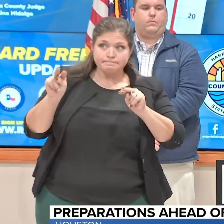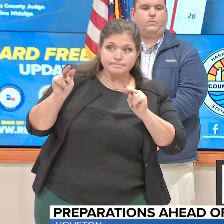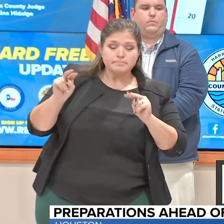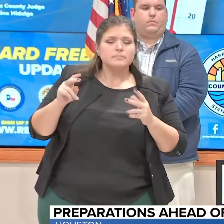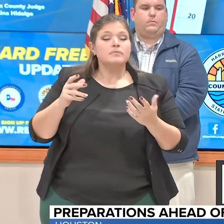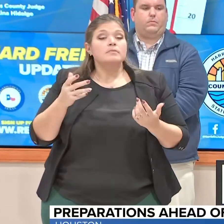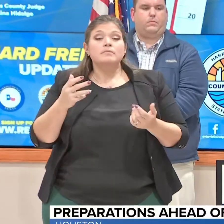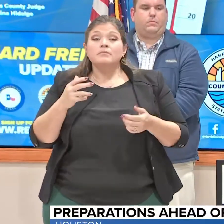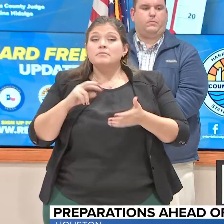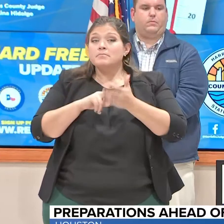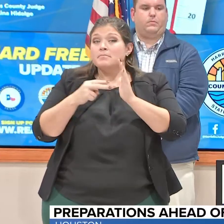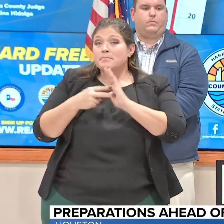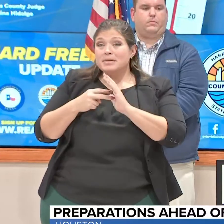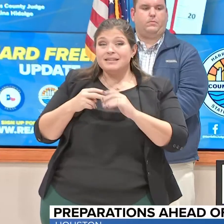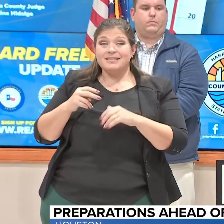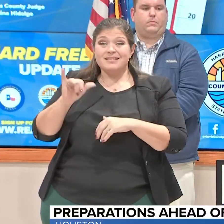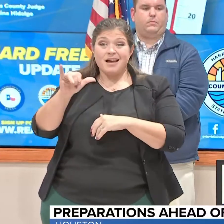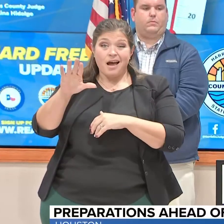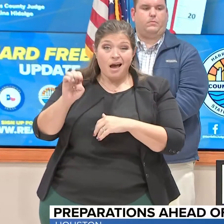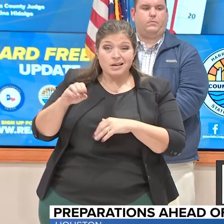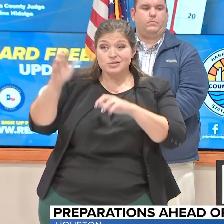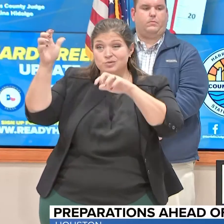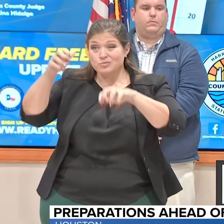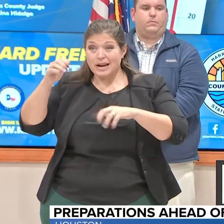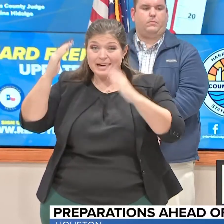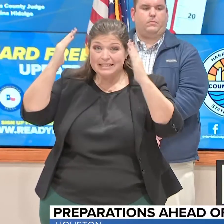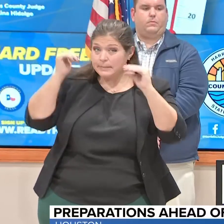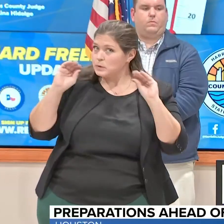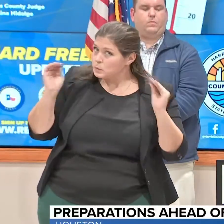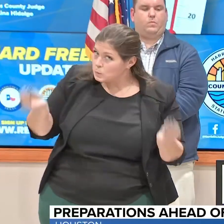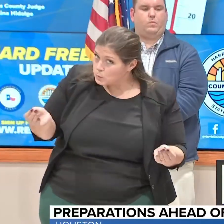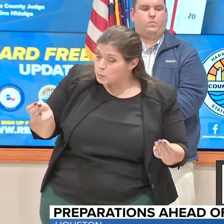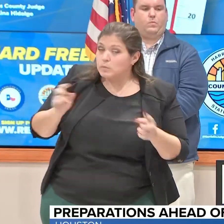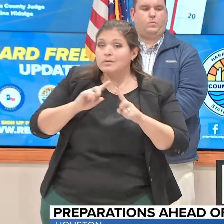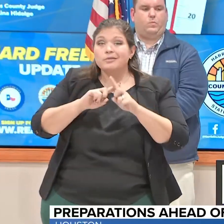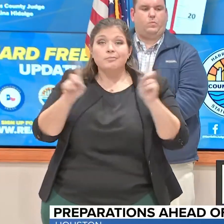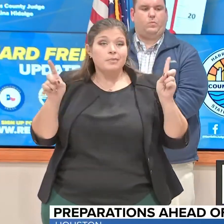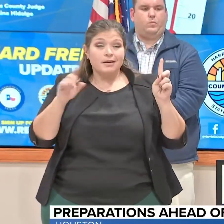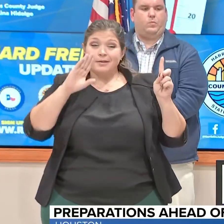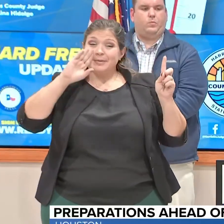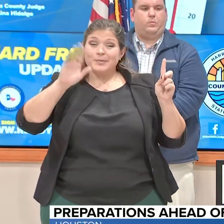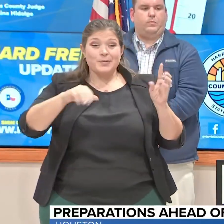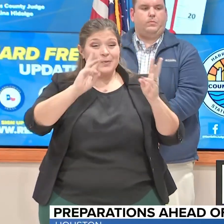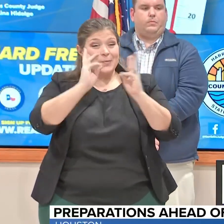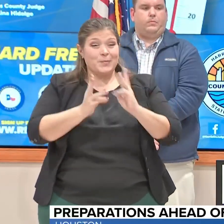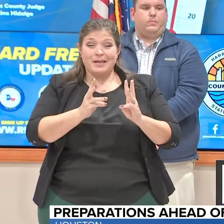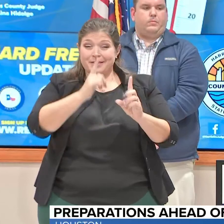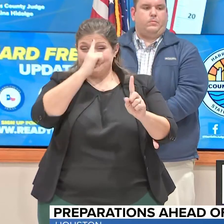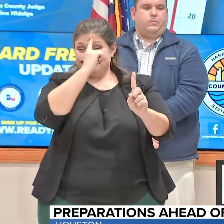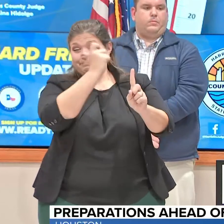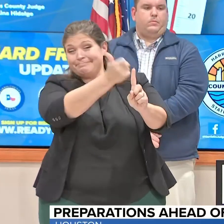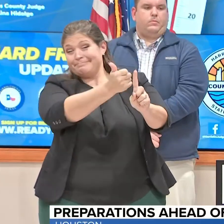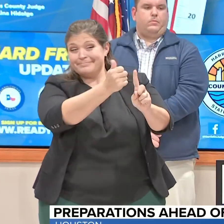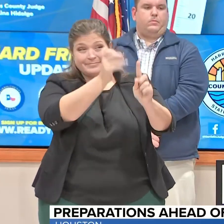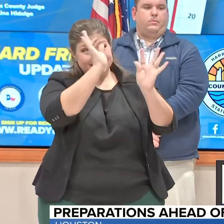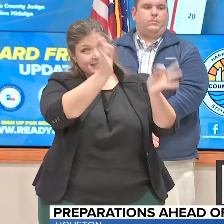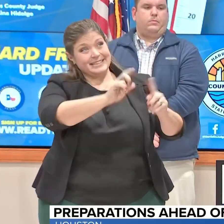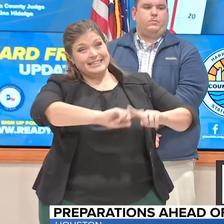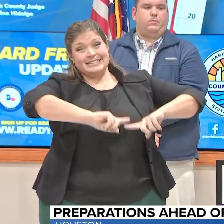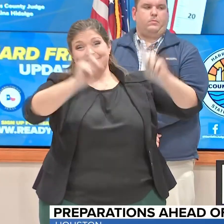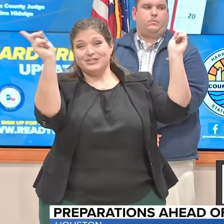we're not anticipating ice or rain during the freezing weather, Mother Nature can move in her own way, and so